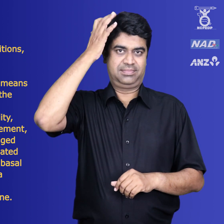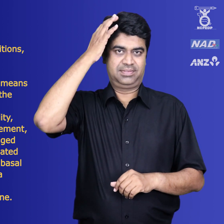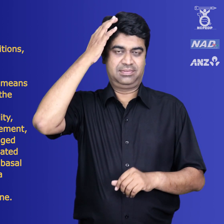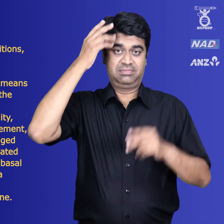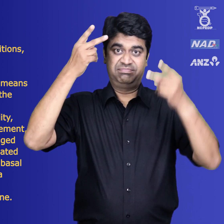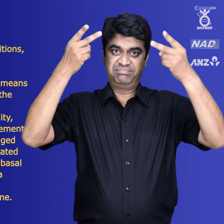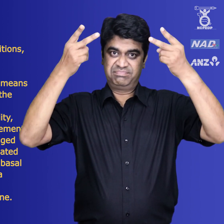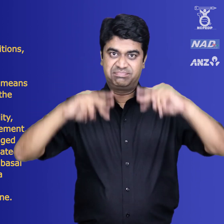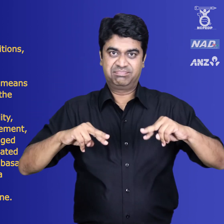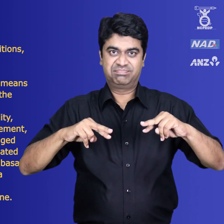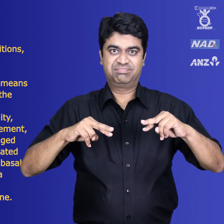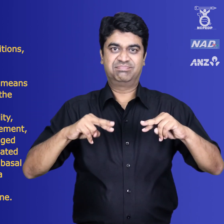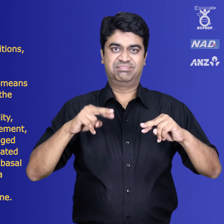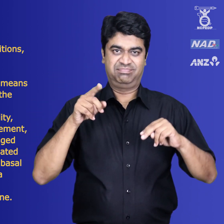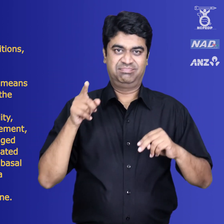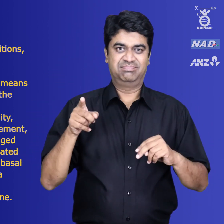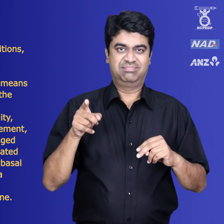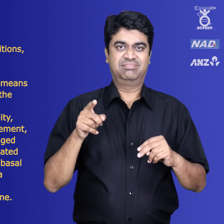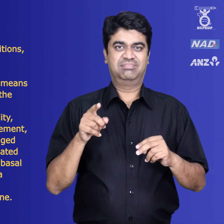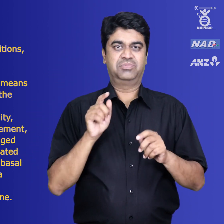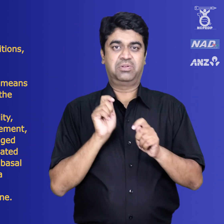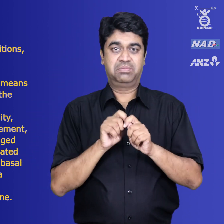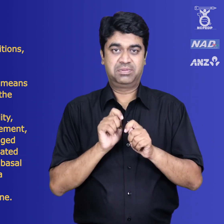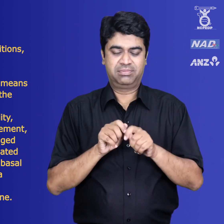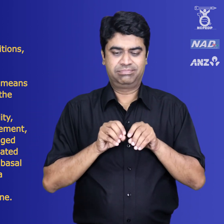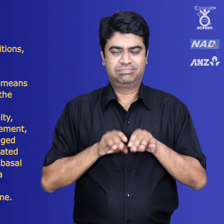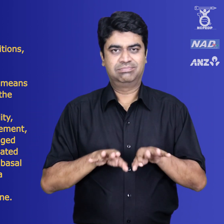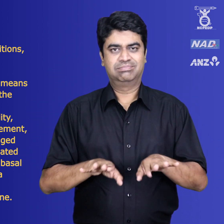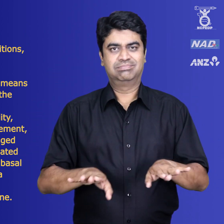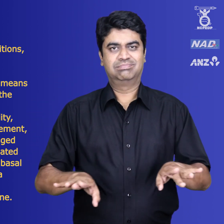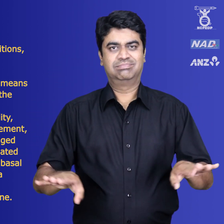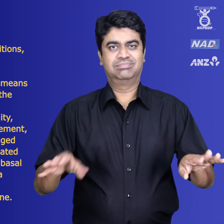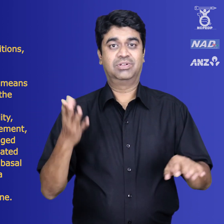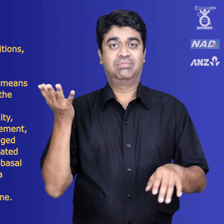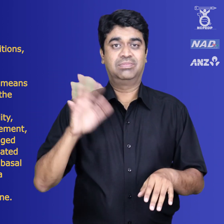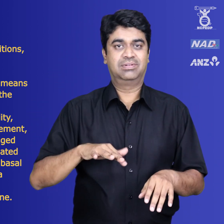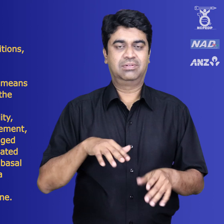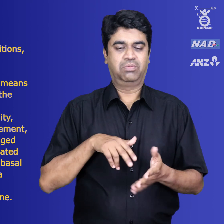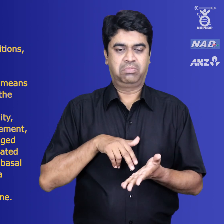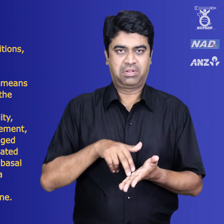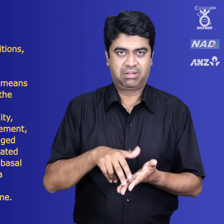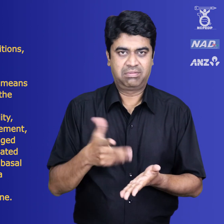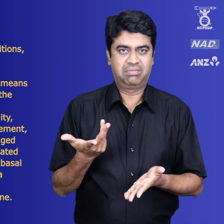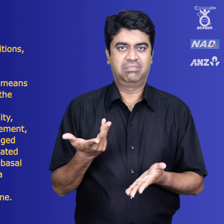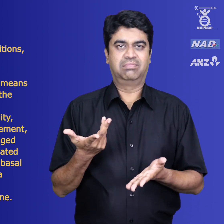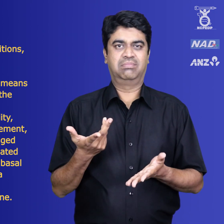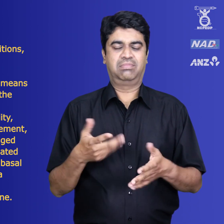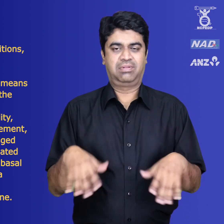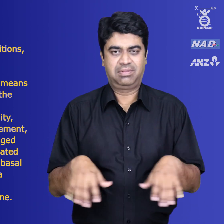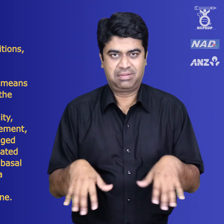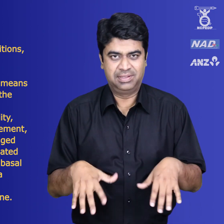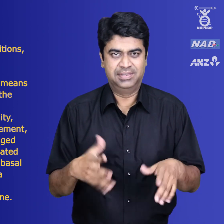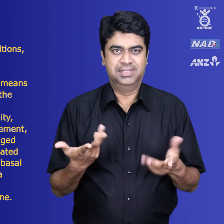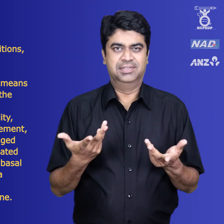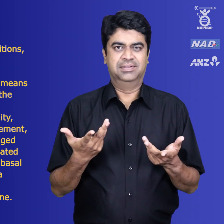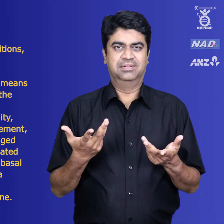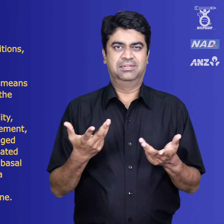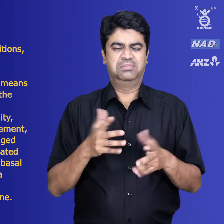tremor, muscular rigidity, and slow, imprecise movement, chiefly affecting middle-aged